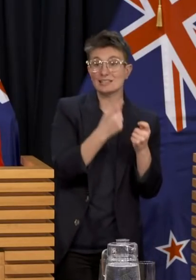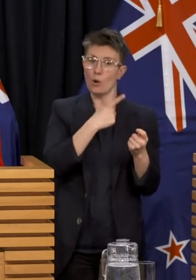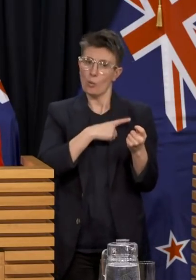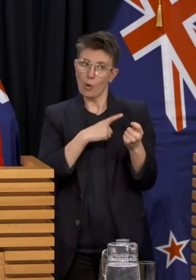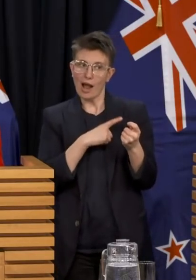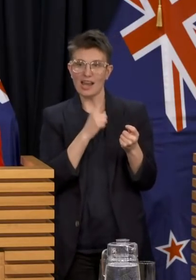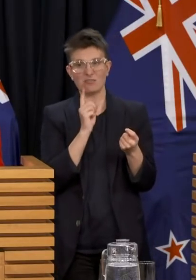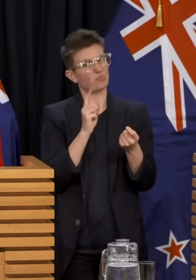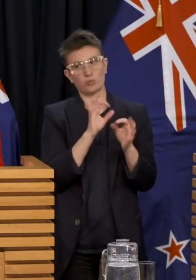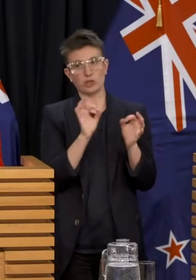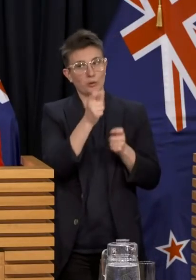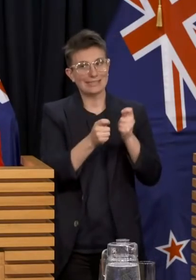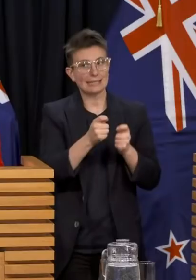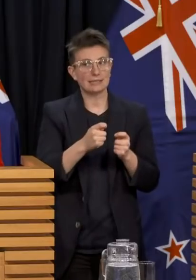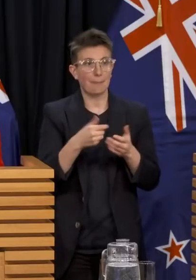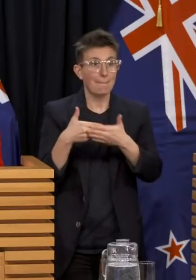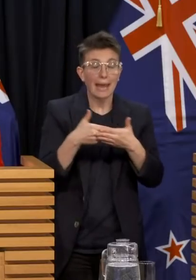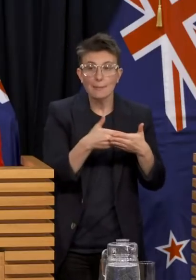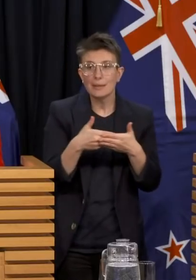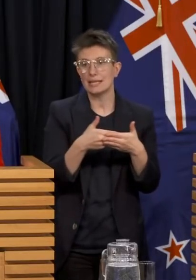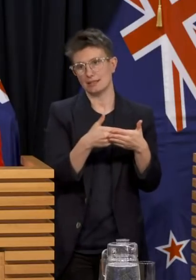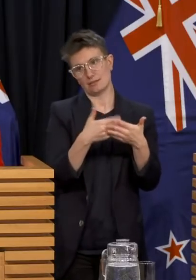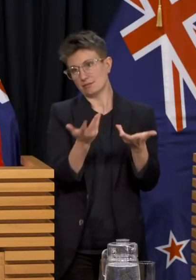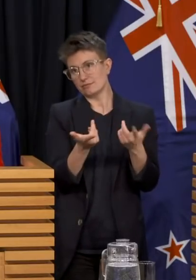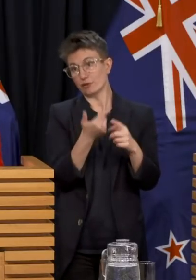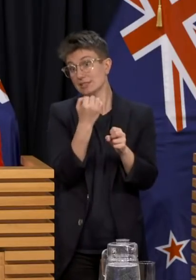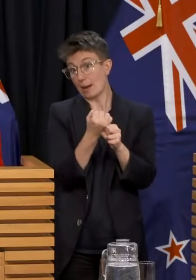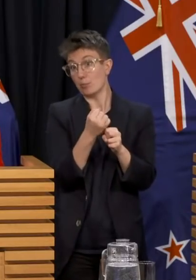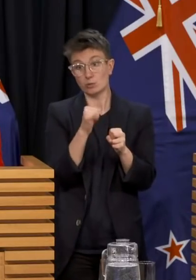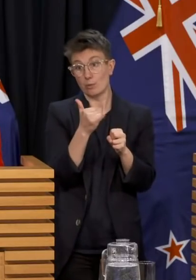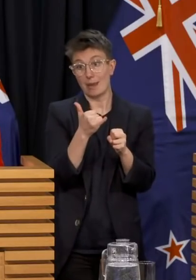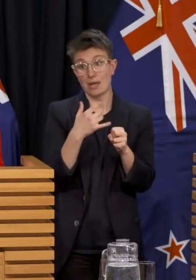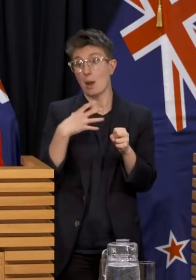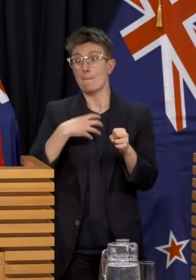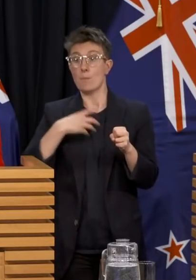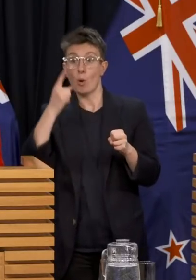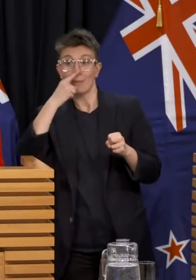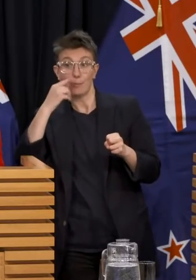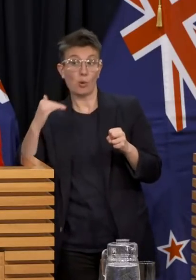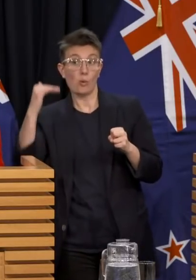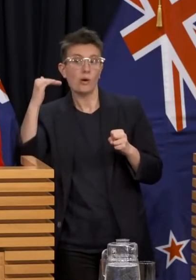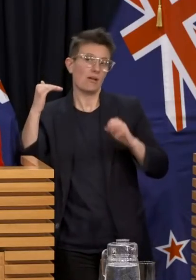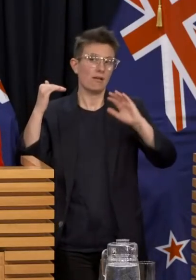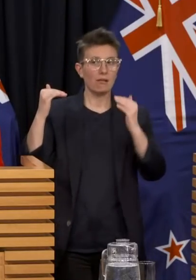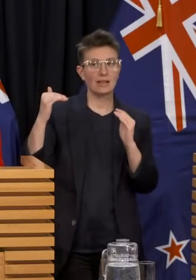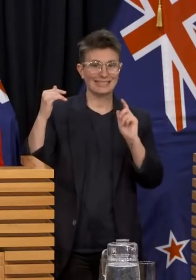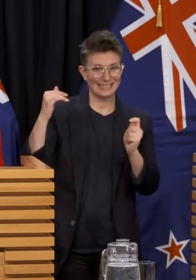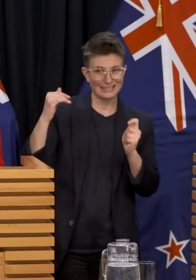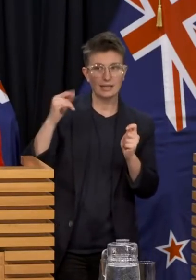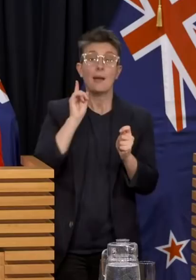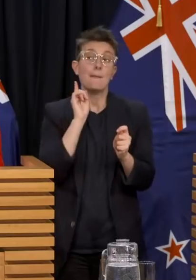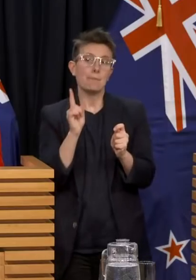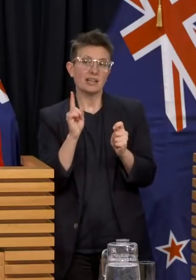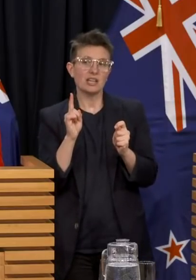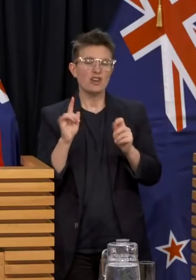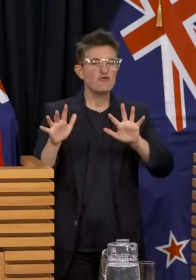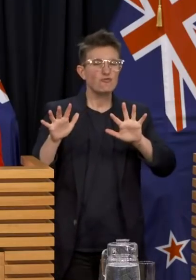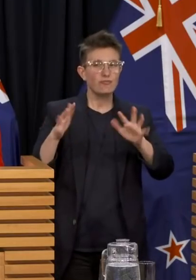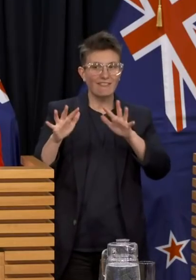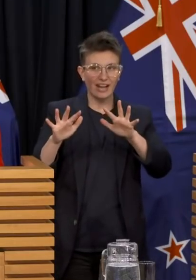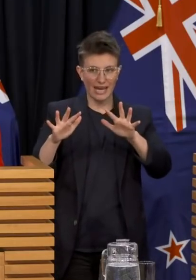overall numbers of testing that we're getting at day 3 and at day 12 roughly lines up with the proportion of